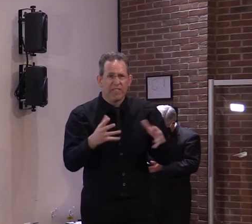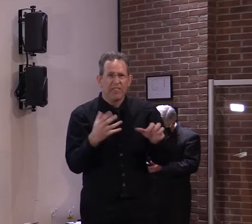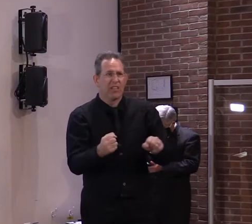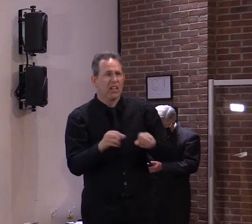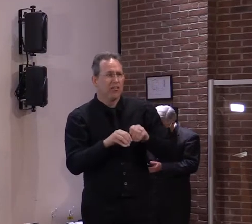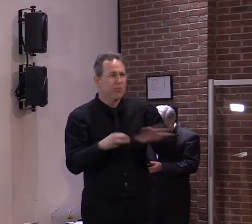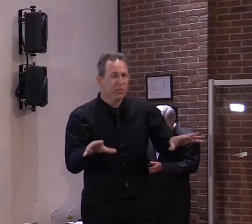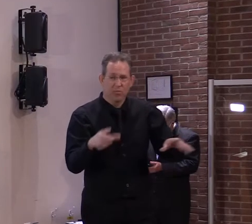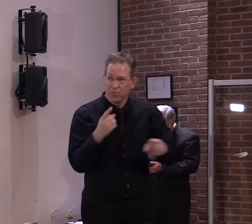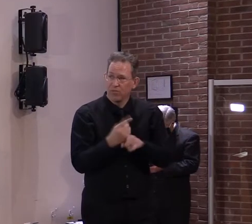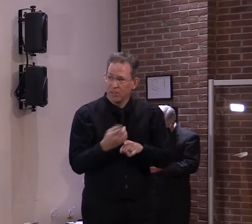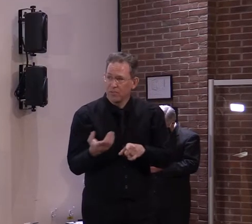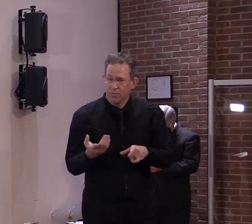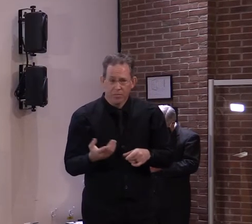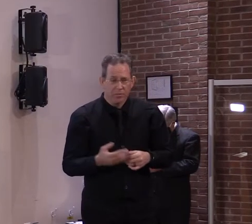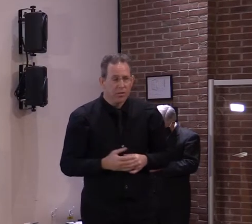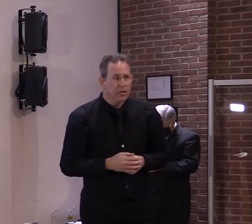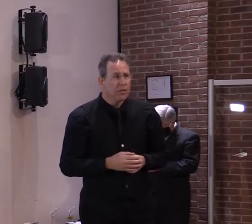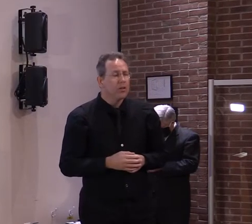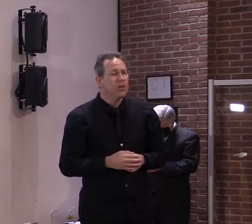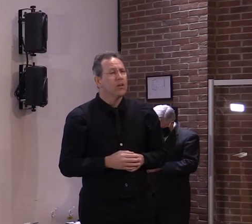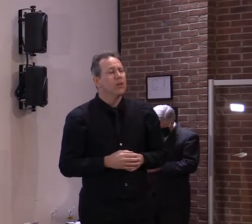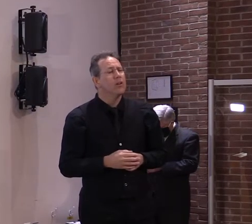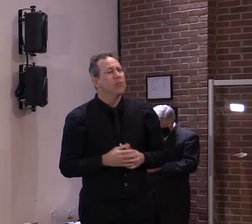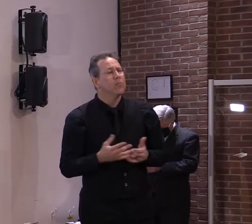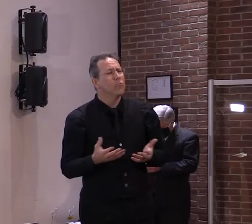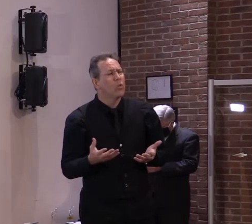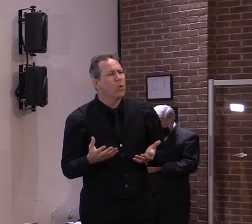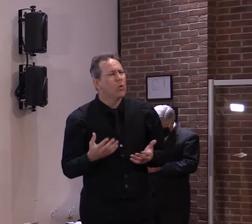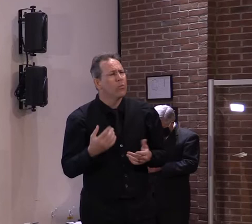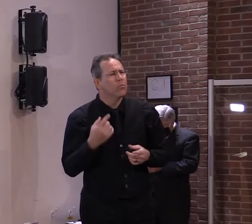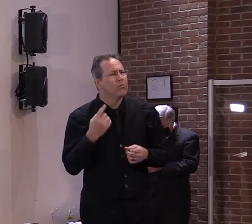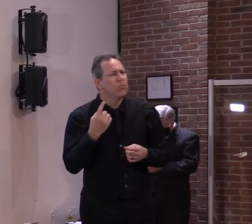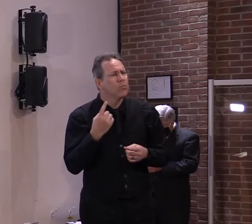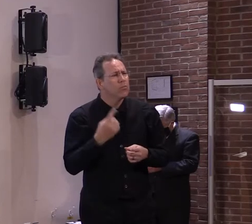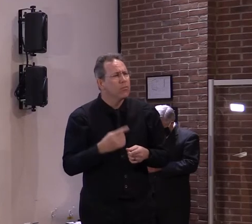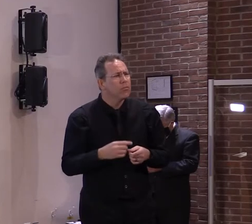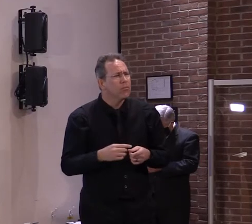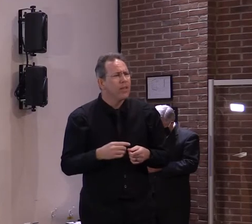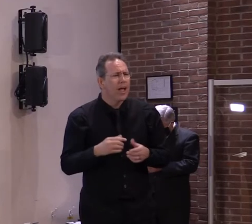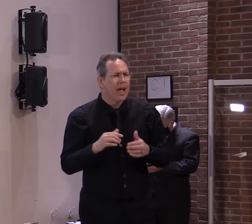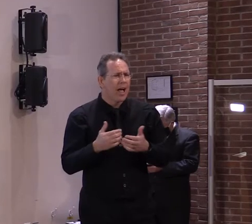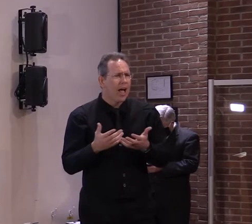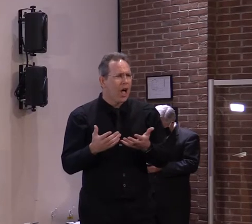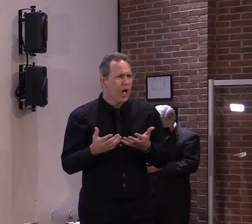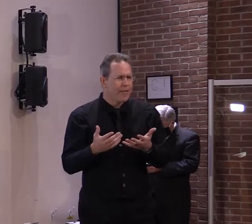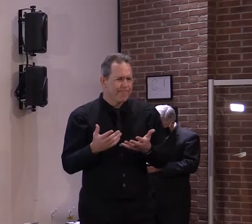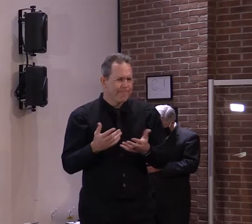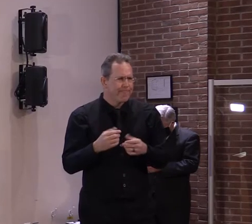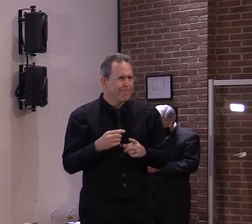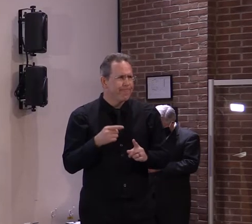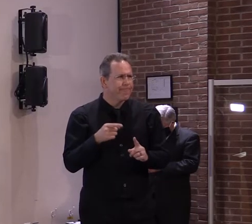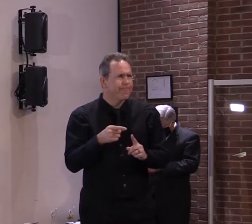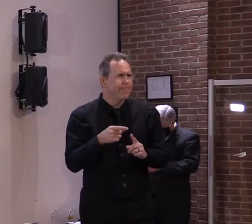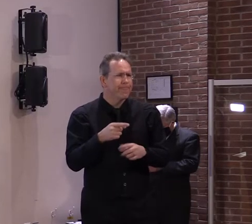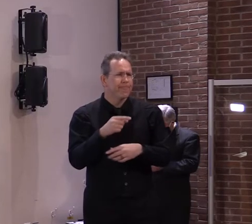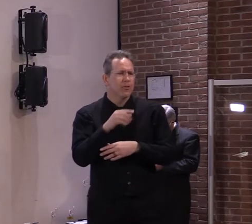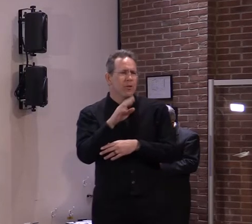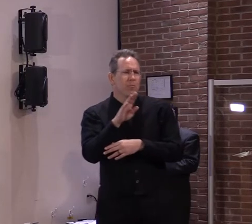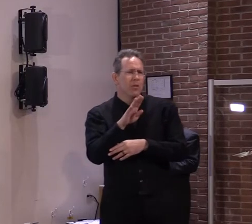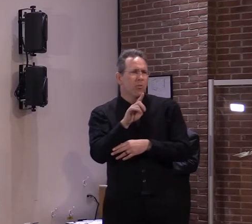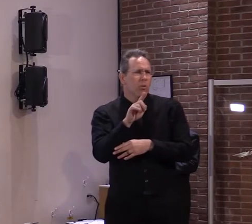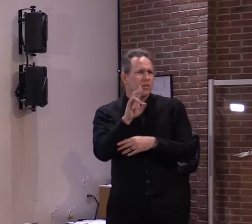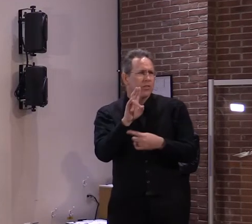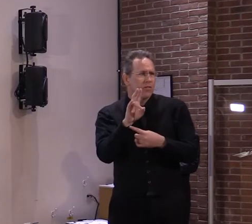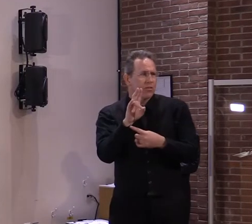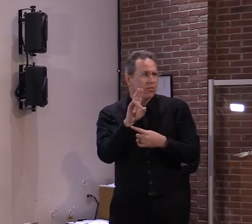goal you have, or even just kind of general way you're thinking about how the variant spread could affect this reopening plan? Like